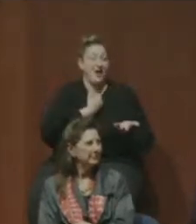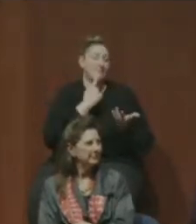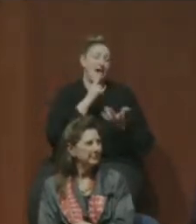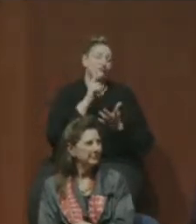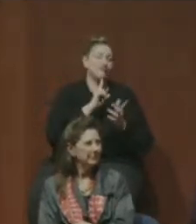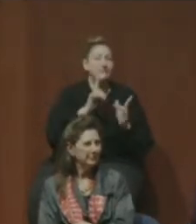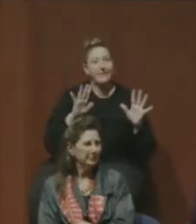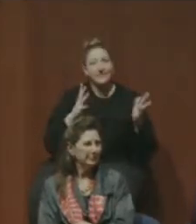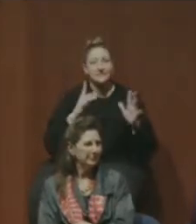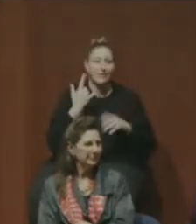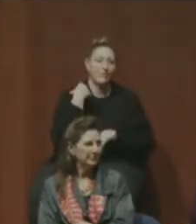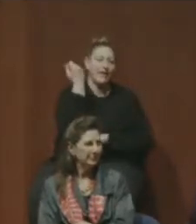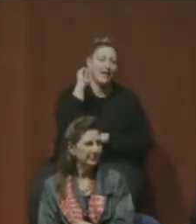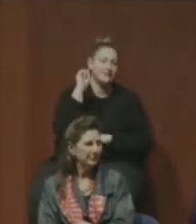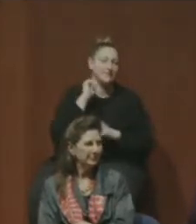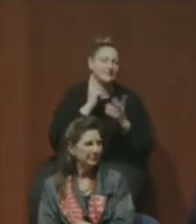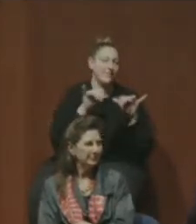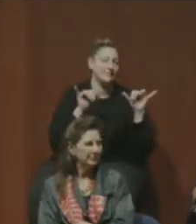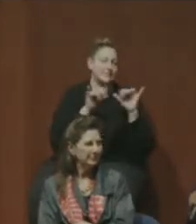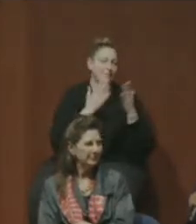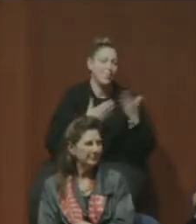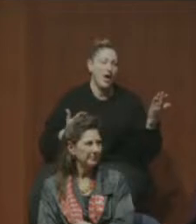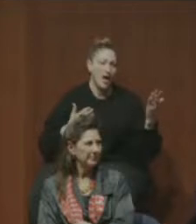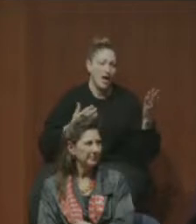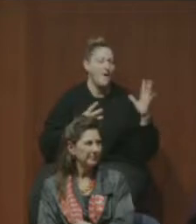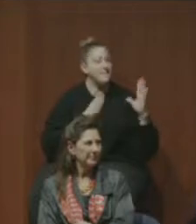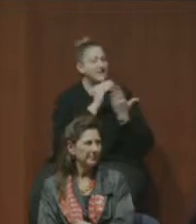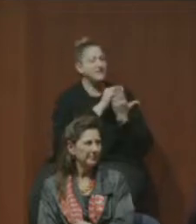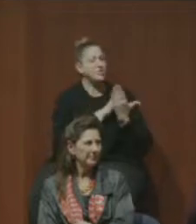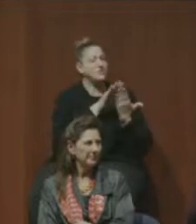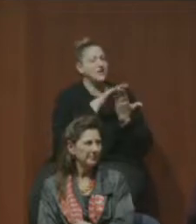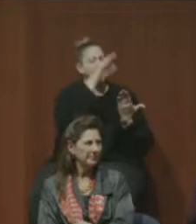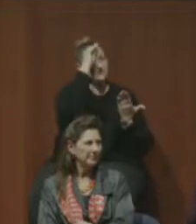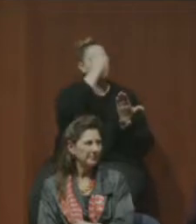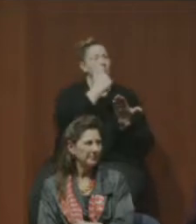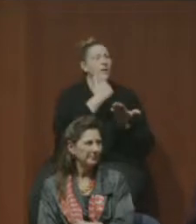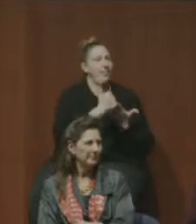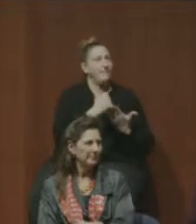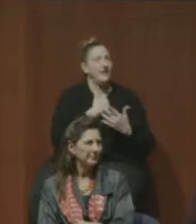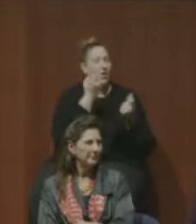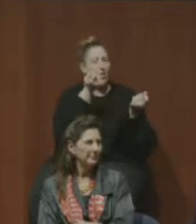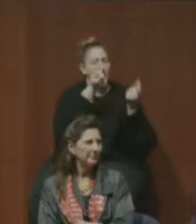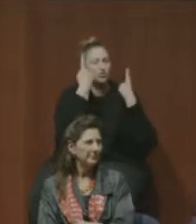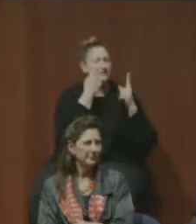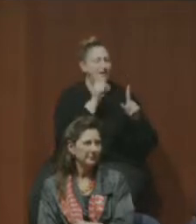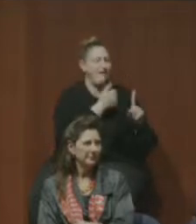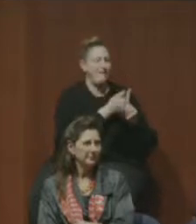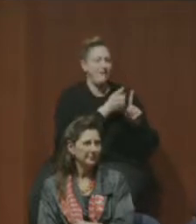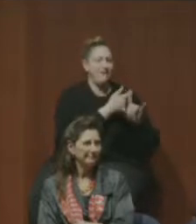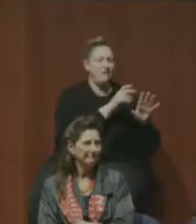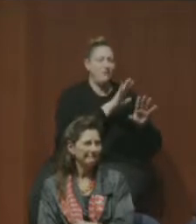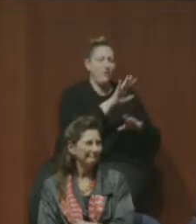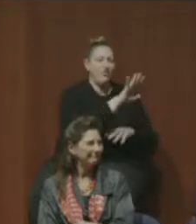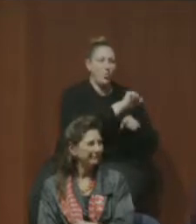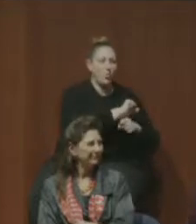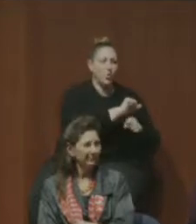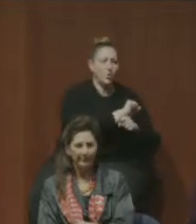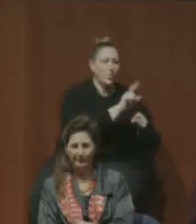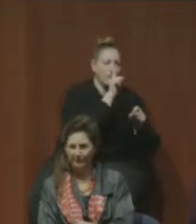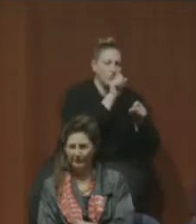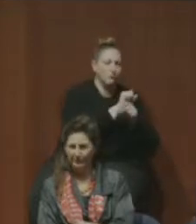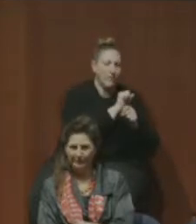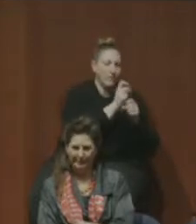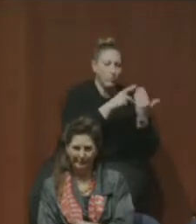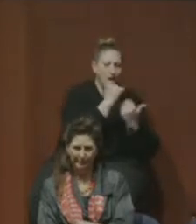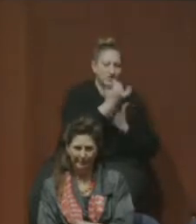in the same way, but it's those lessons that helped me to understand in many ways, like where the real project